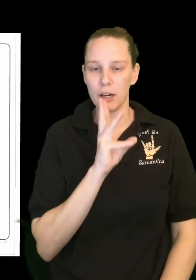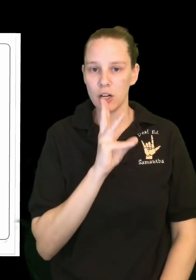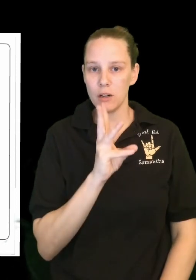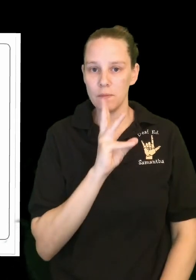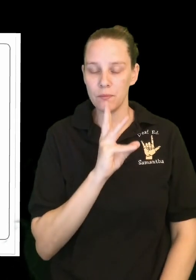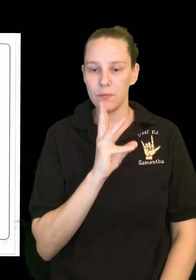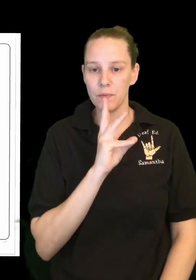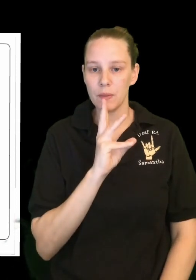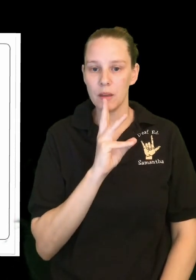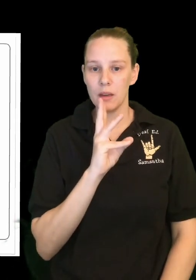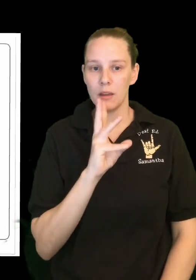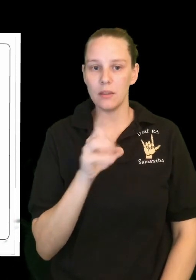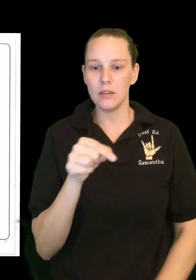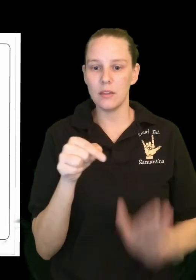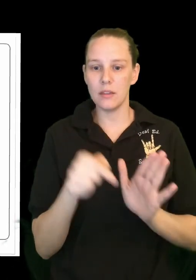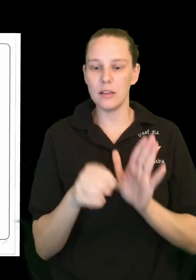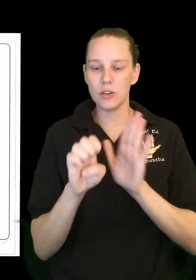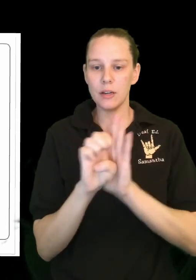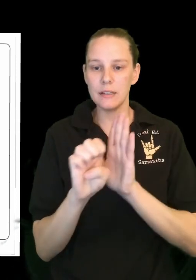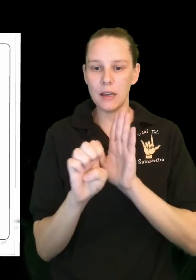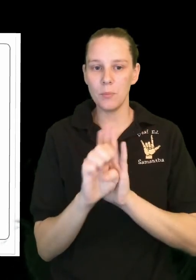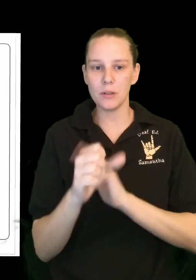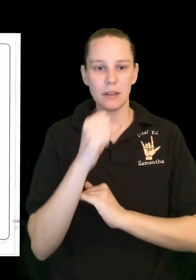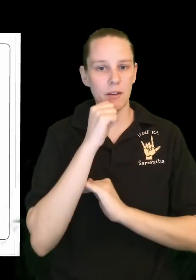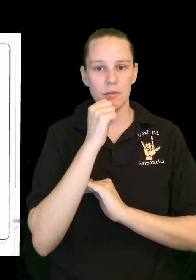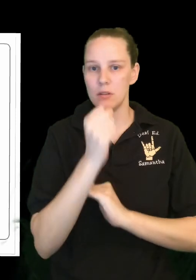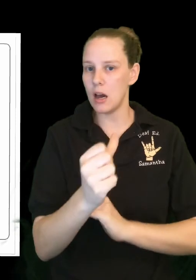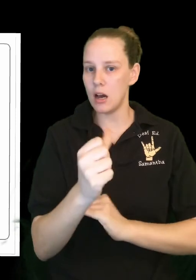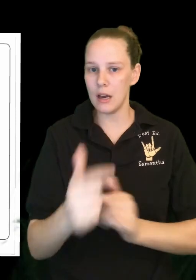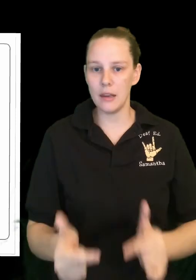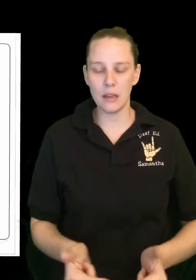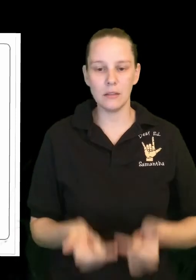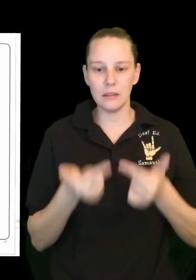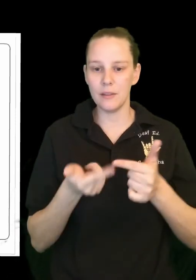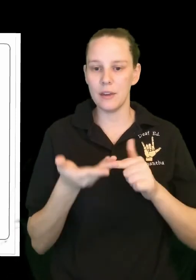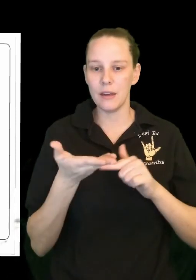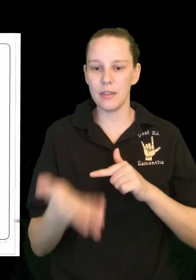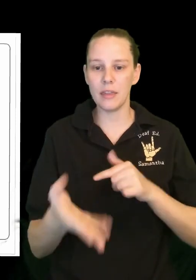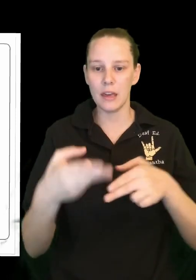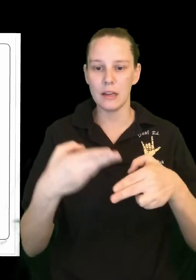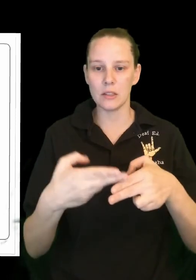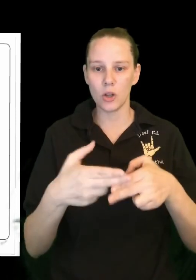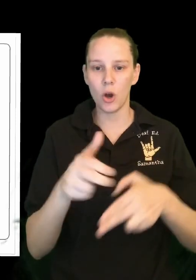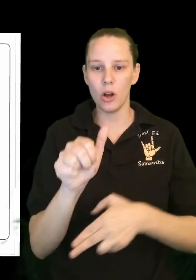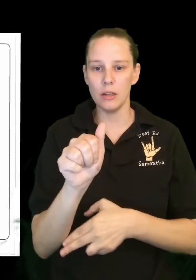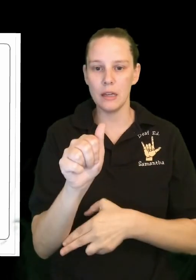water. These are examples of non-living things called